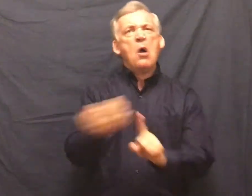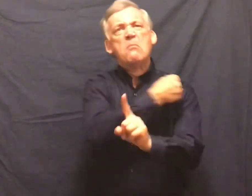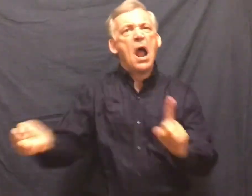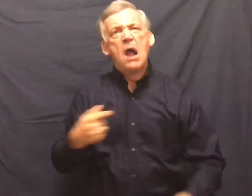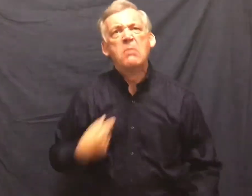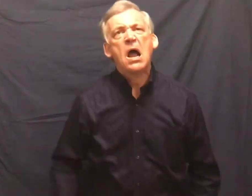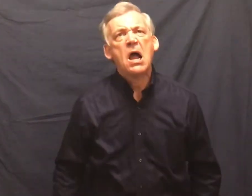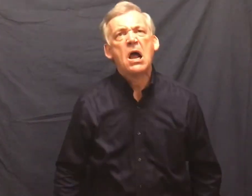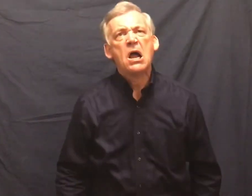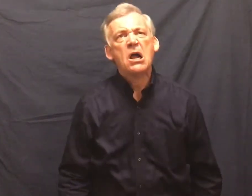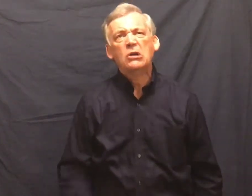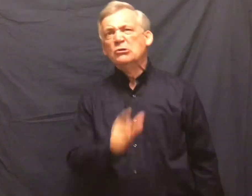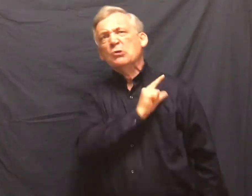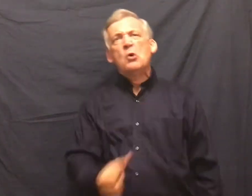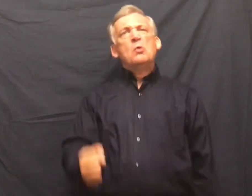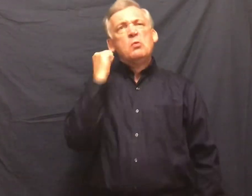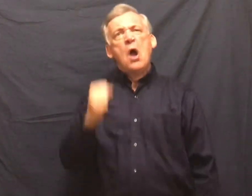George won't do nothing like that.